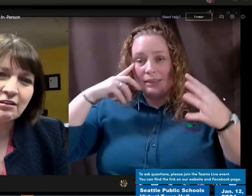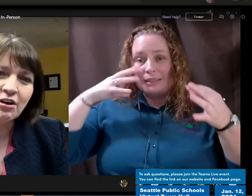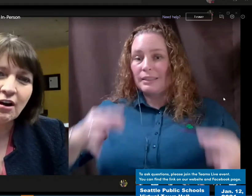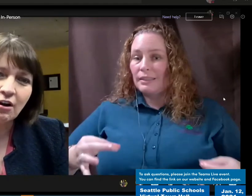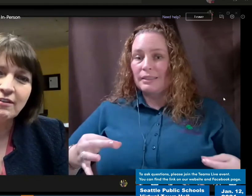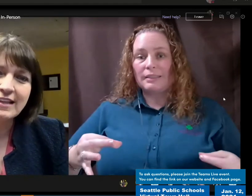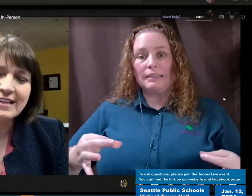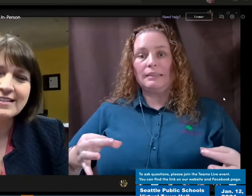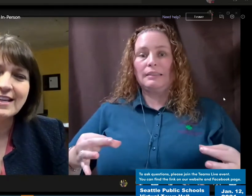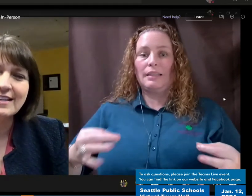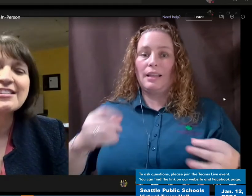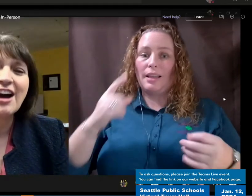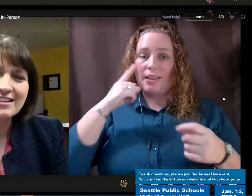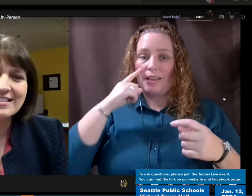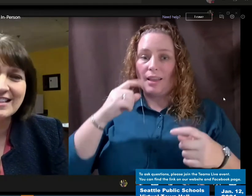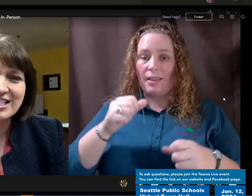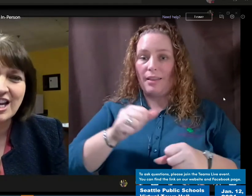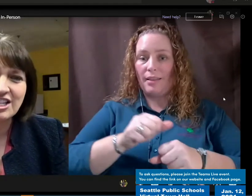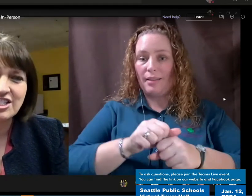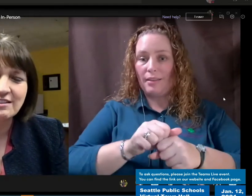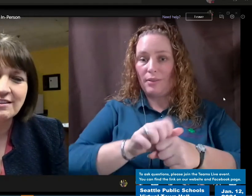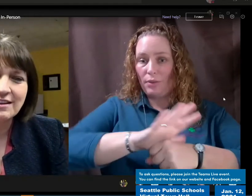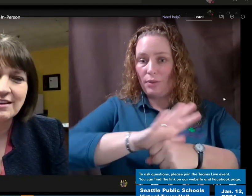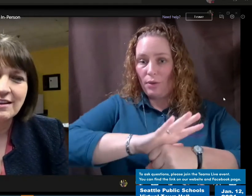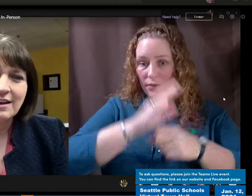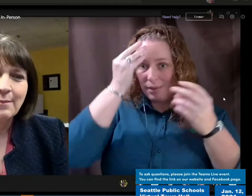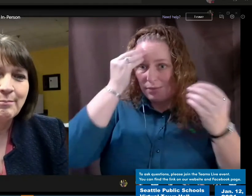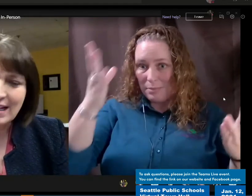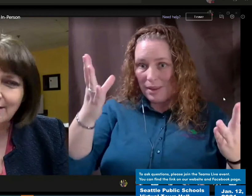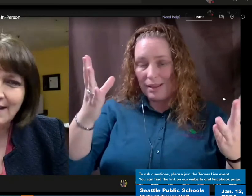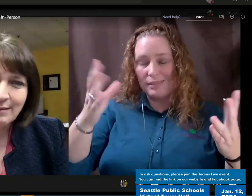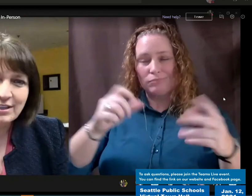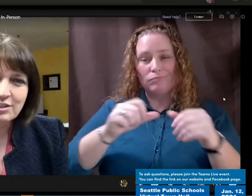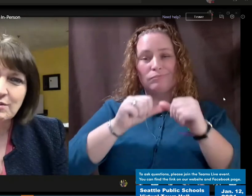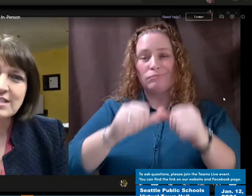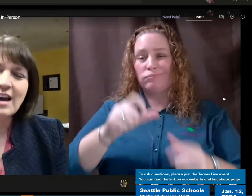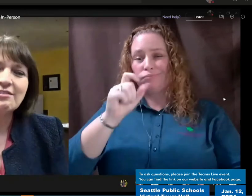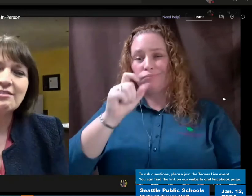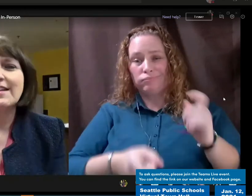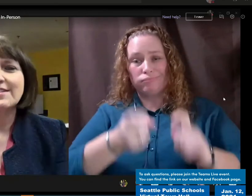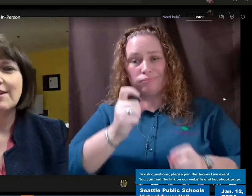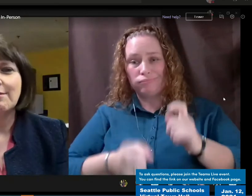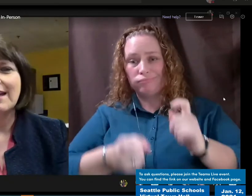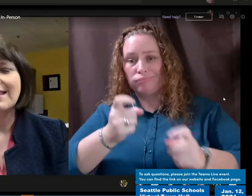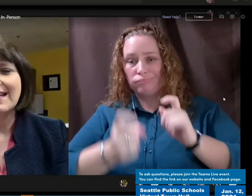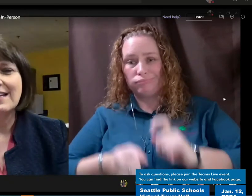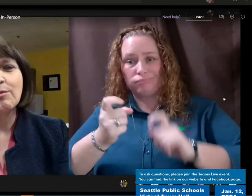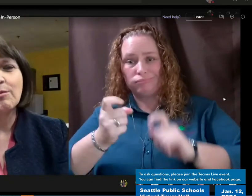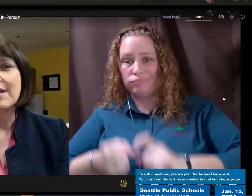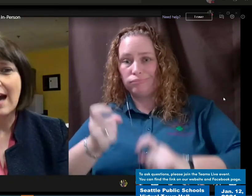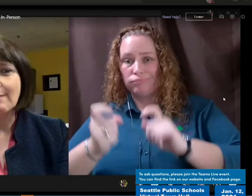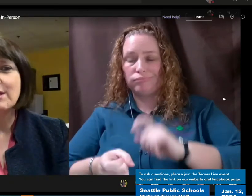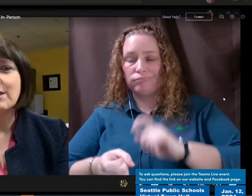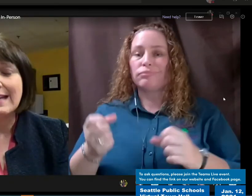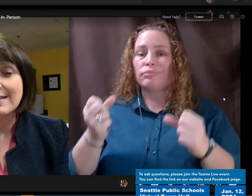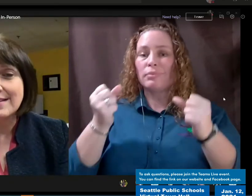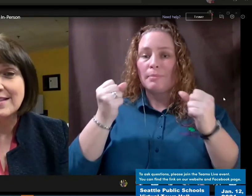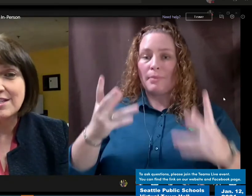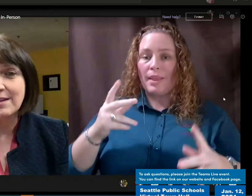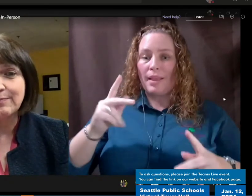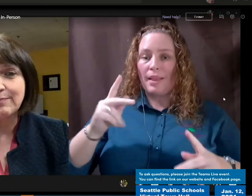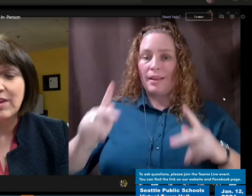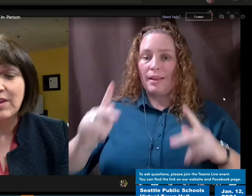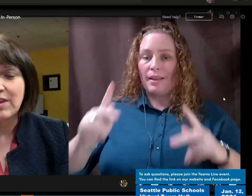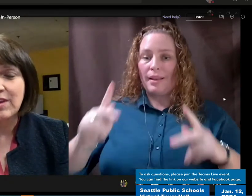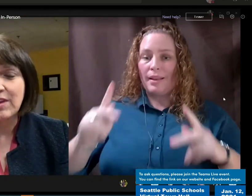around COVID-19 is constantly changing. Many families reached out to let us know that they needed more time to make this